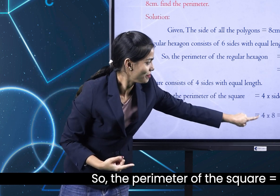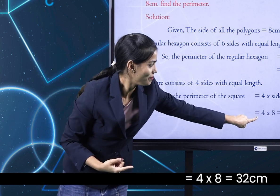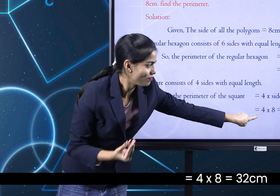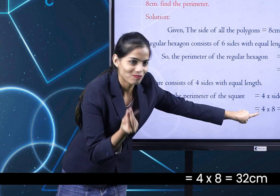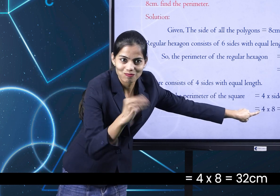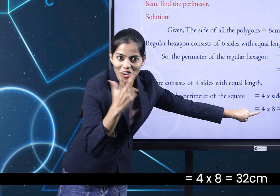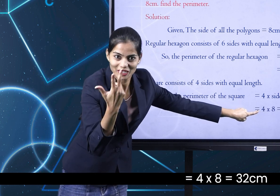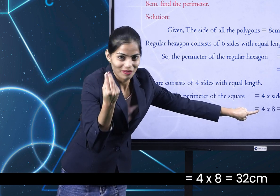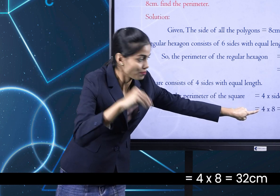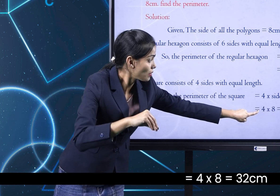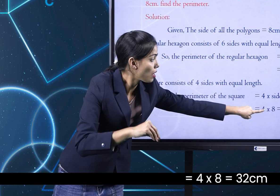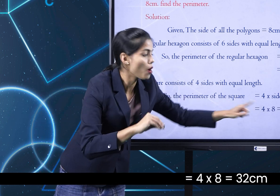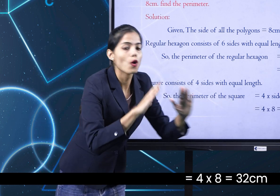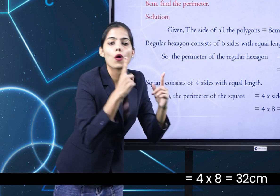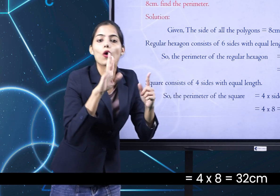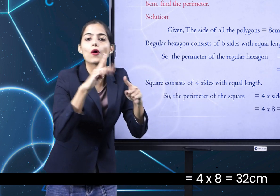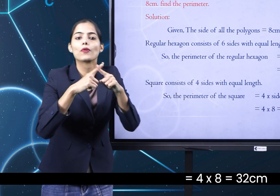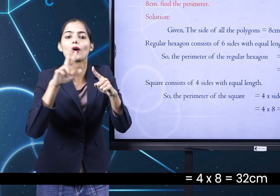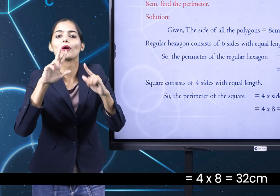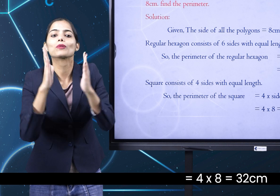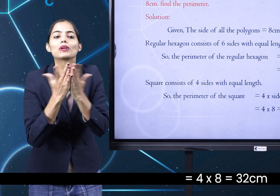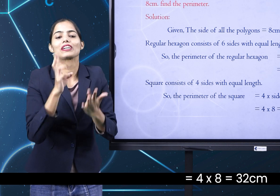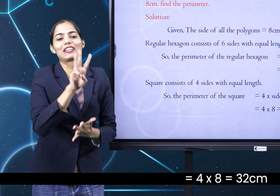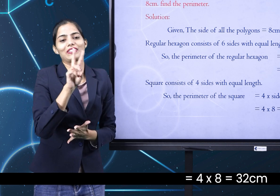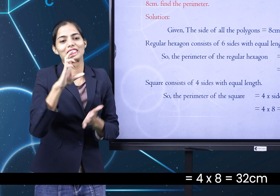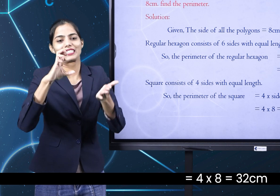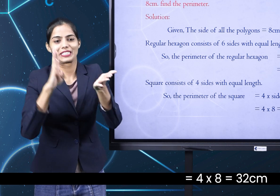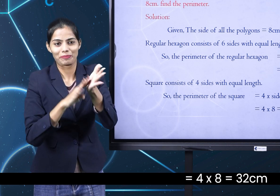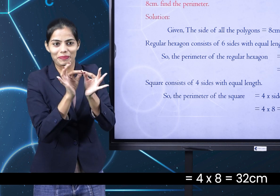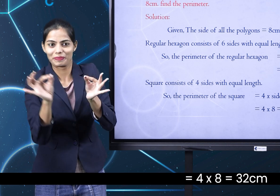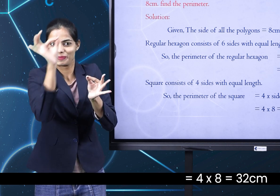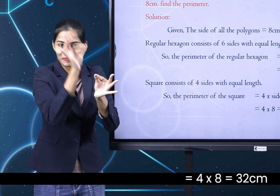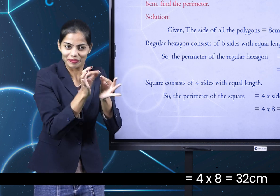is equal to 4 into 8 is equal to 32 cm.